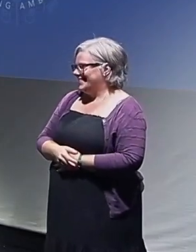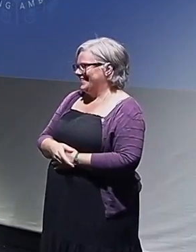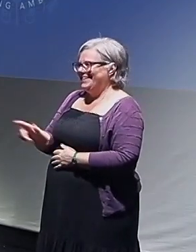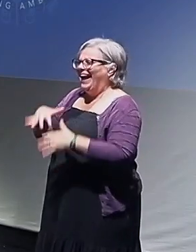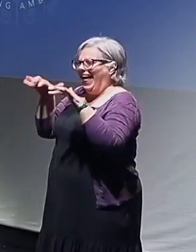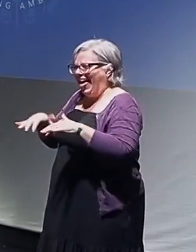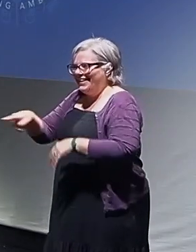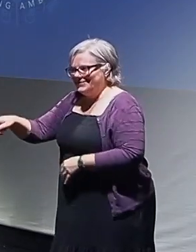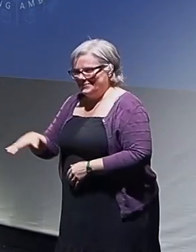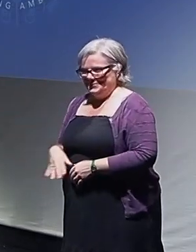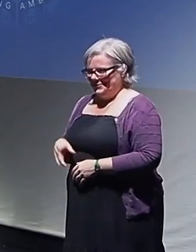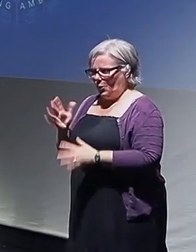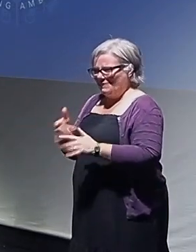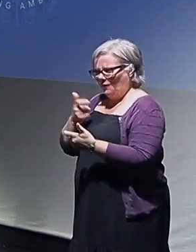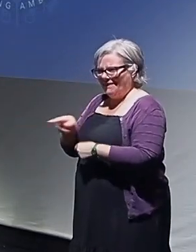loud.